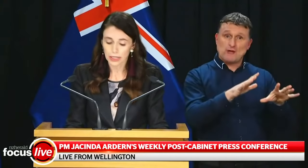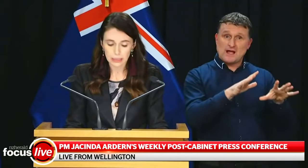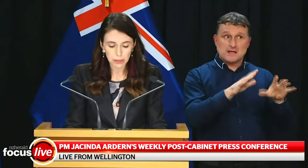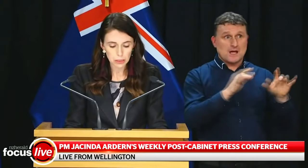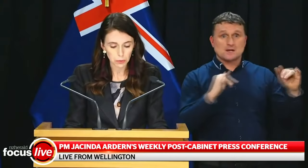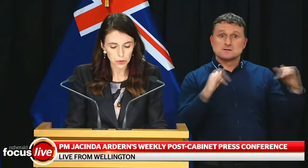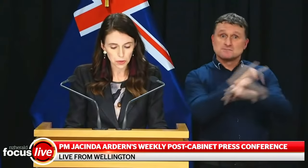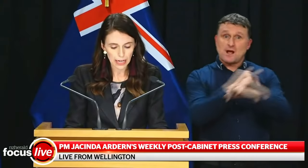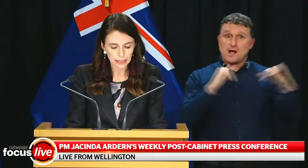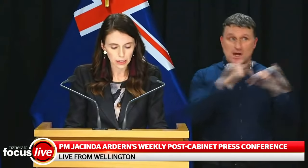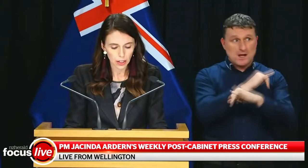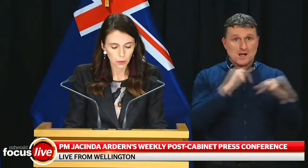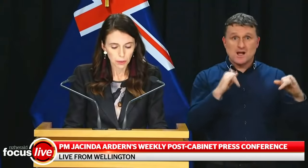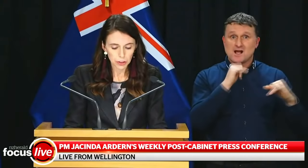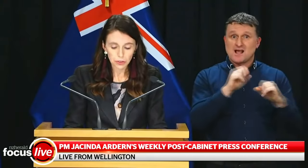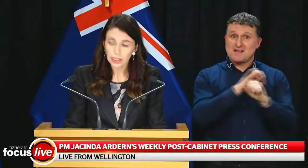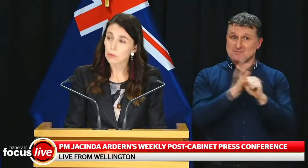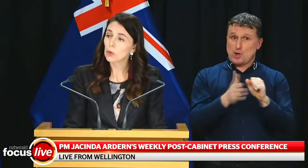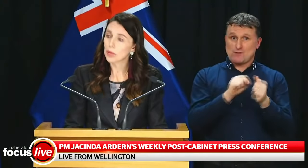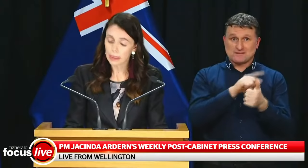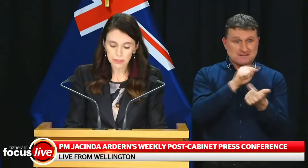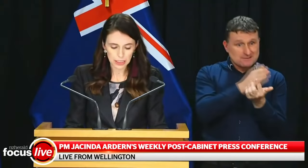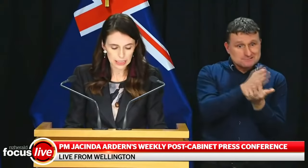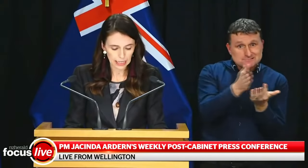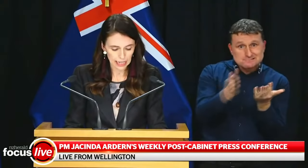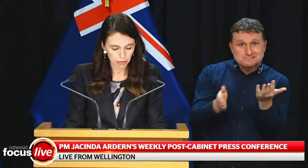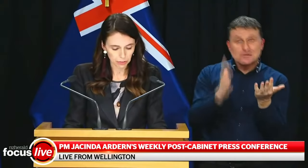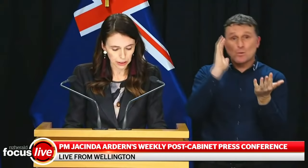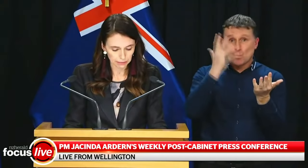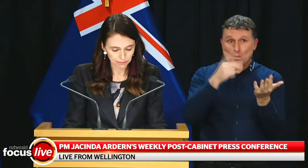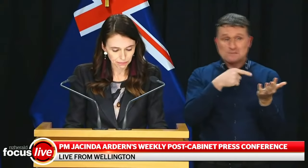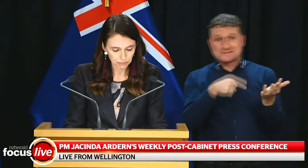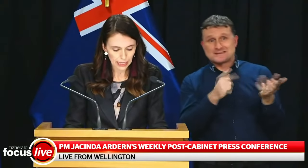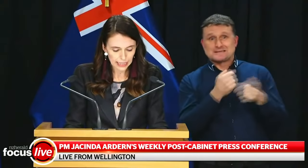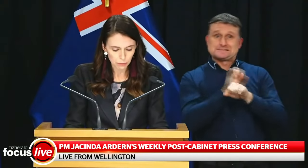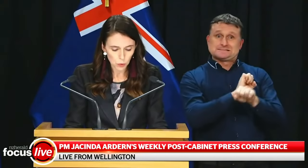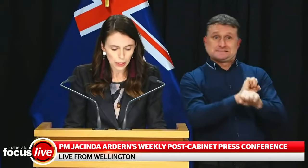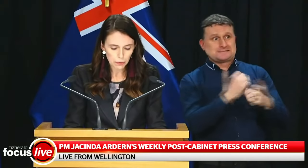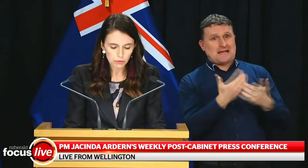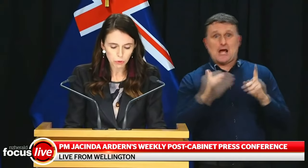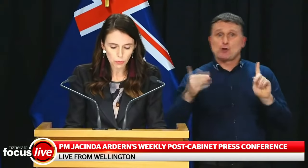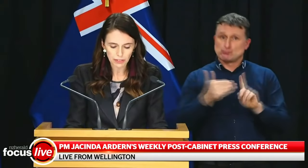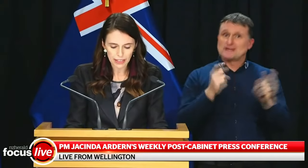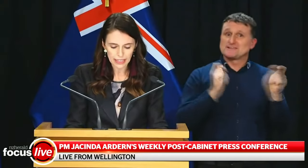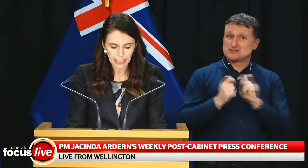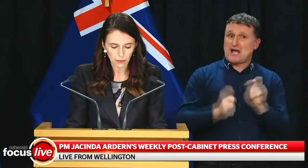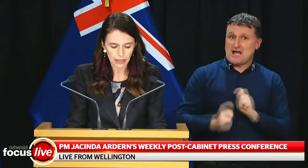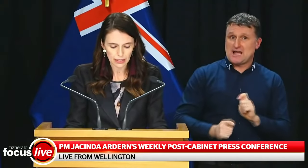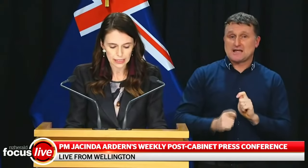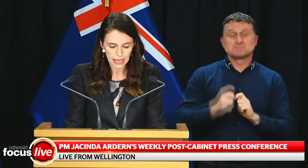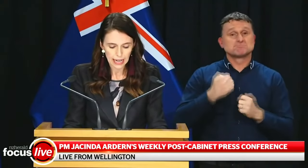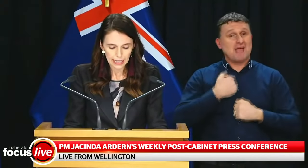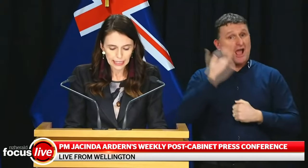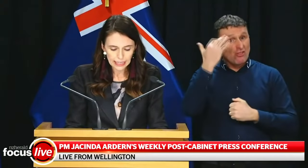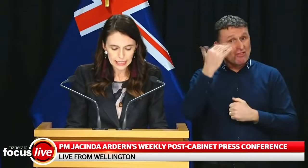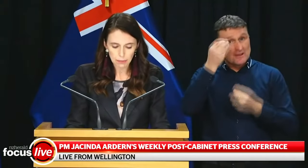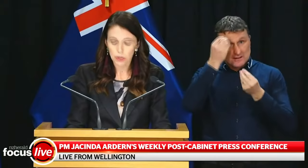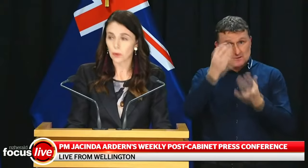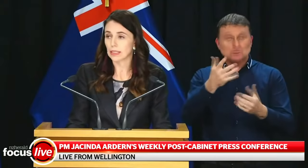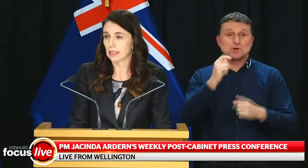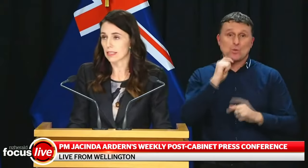more transmissible strains, we should and will keep adjusting our footing. Again, we'll keep you informed of our thinking around this and